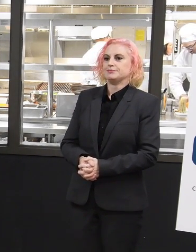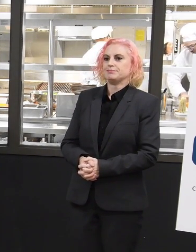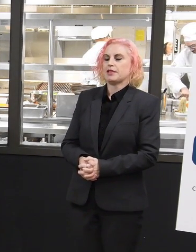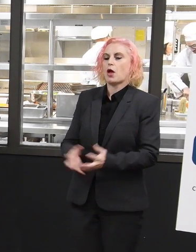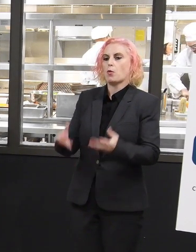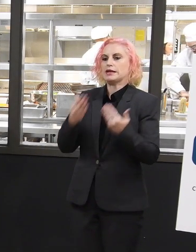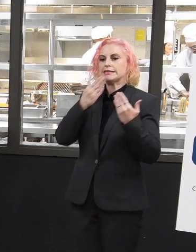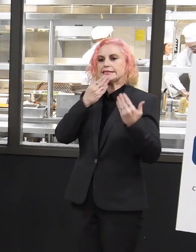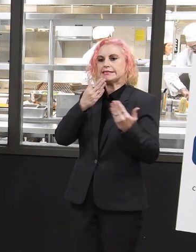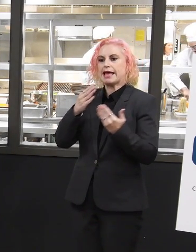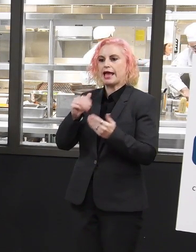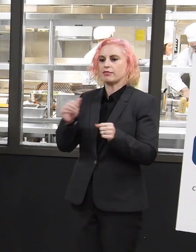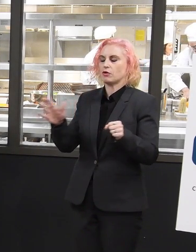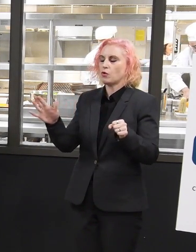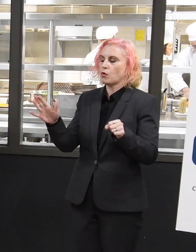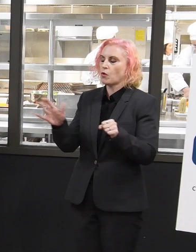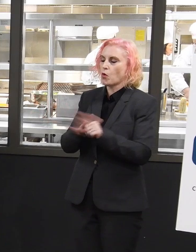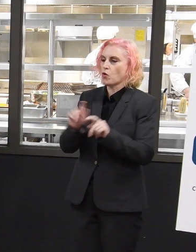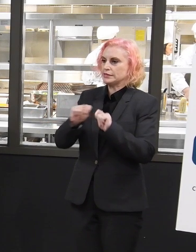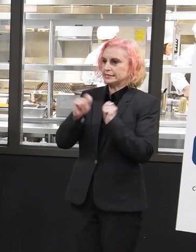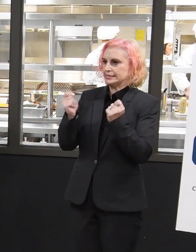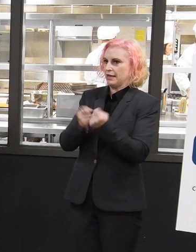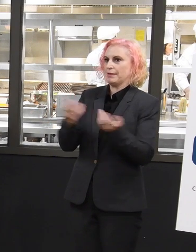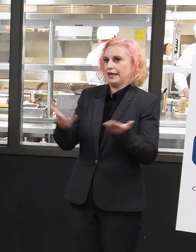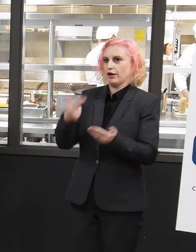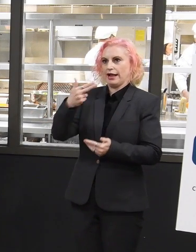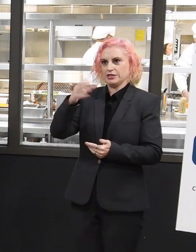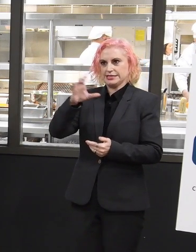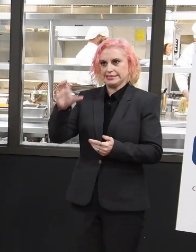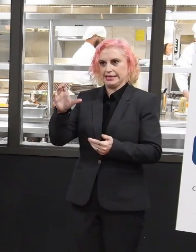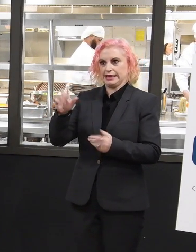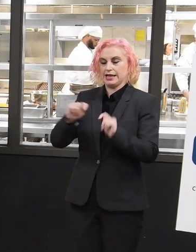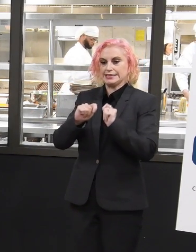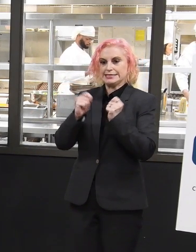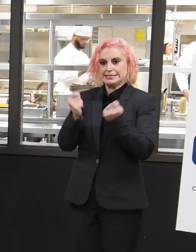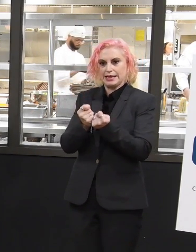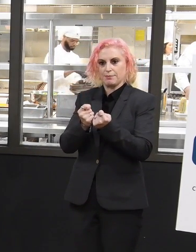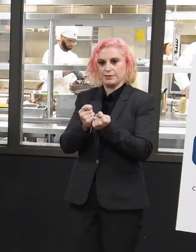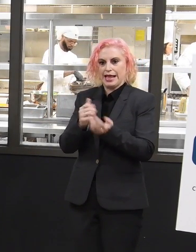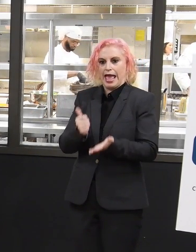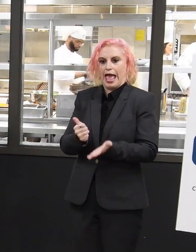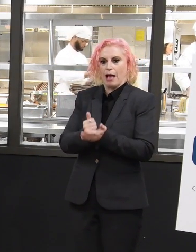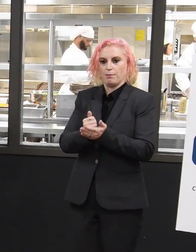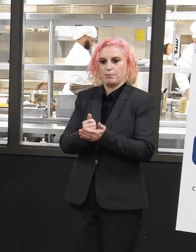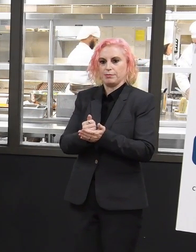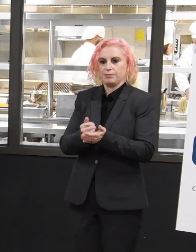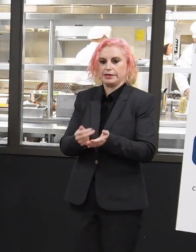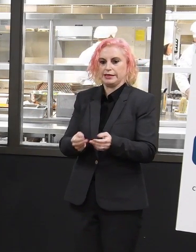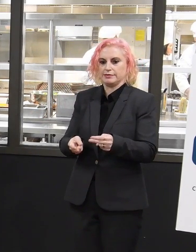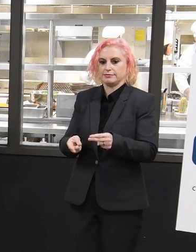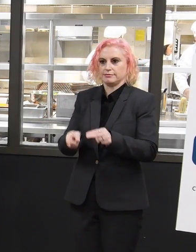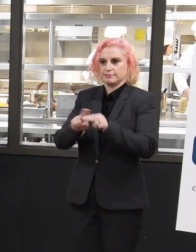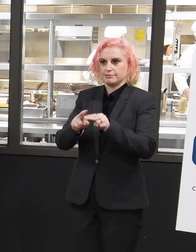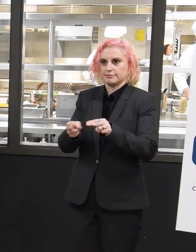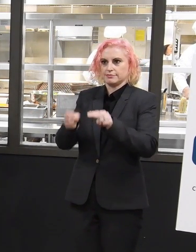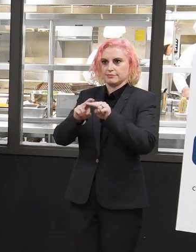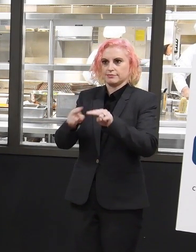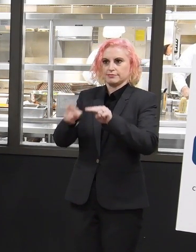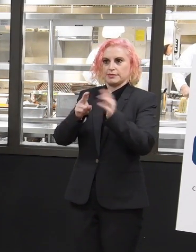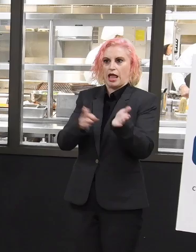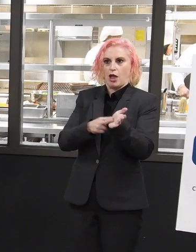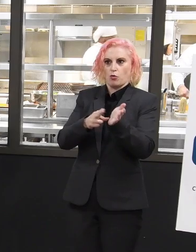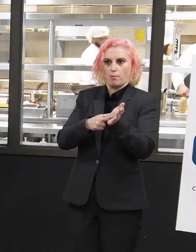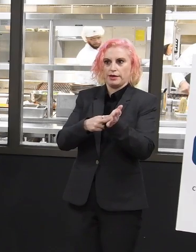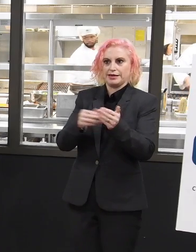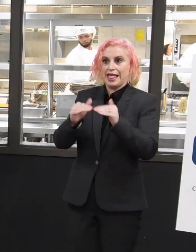And I want to thank the entire team here at HCC, a team to help get enrollment to exceed pre-pandemic